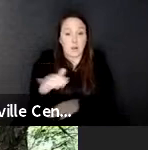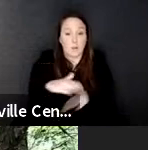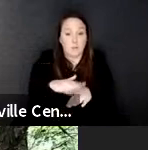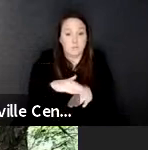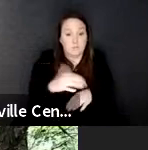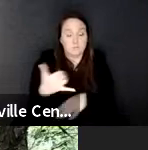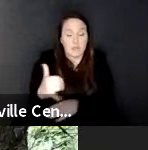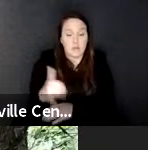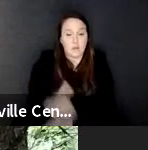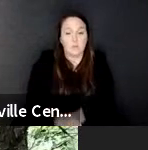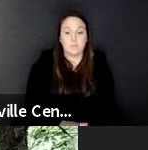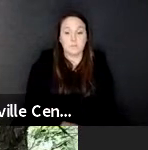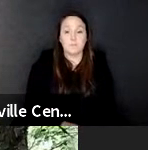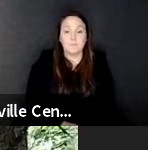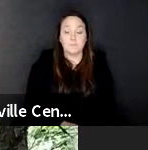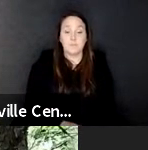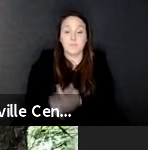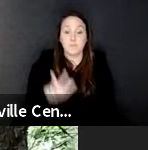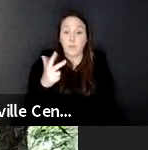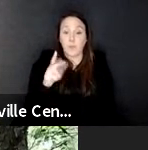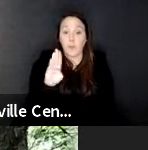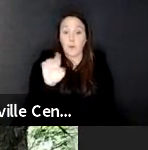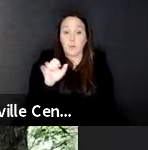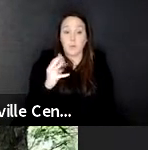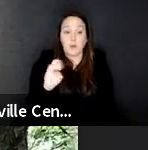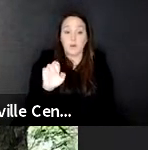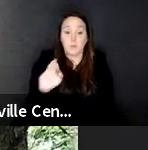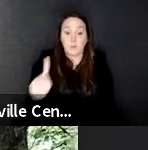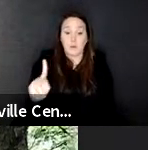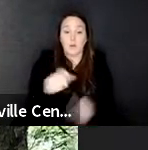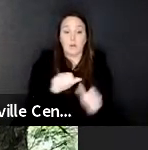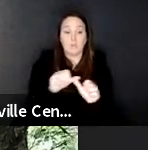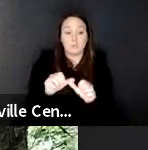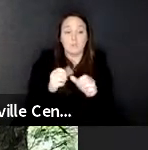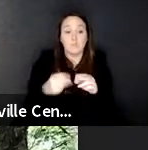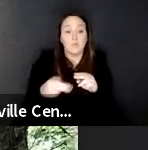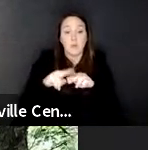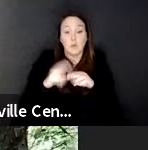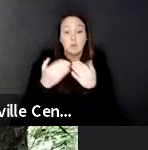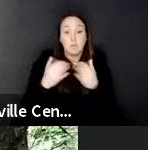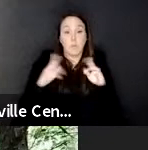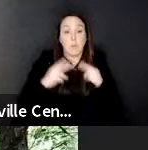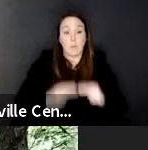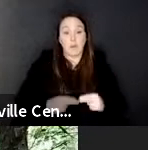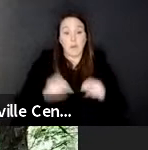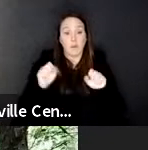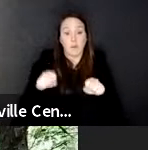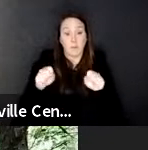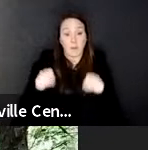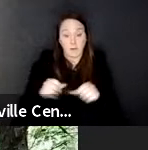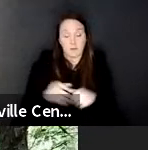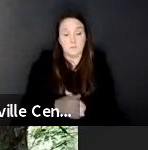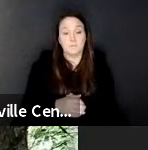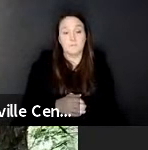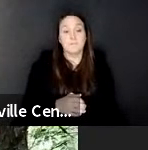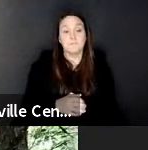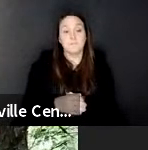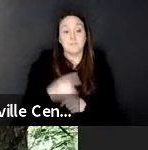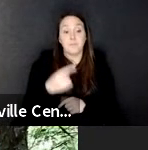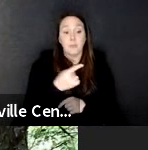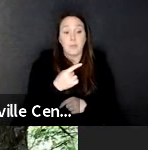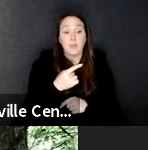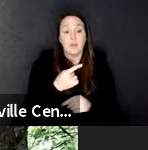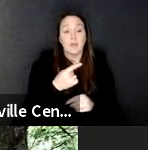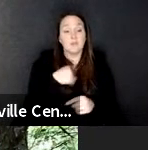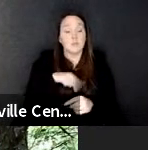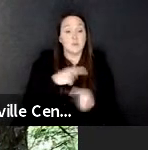yellow. Our third benchmark, sustained or increased public health capacity or capability. For this benchmark, we